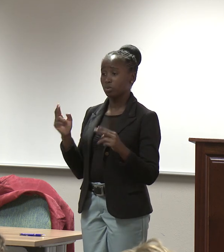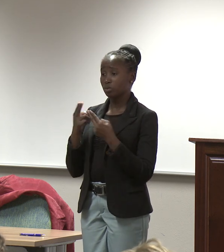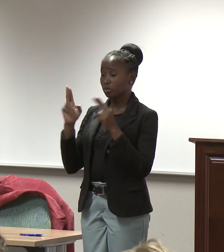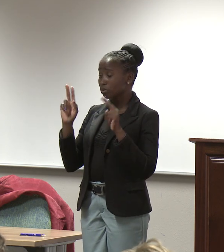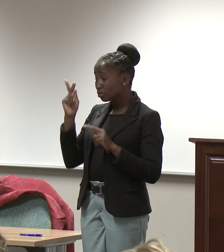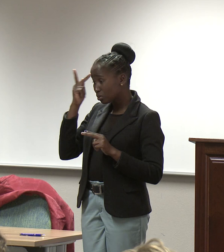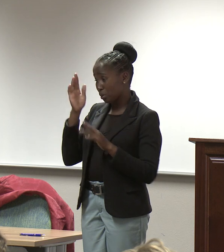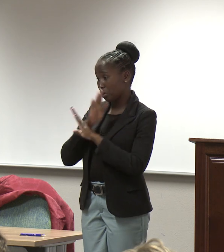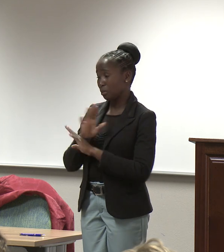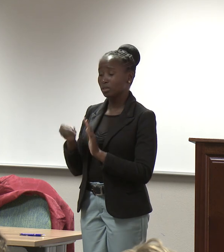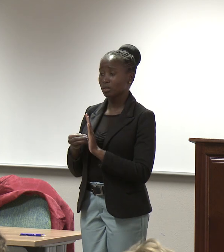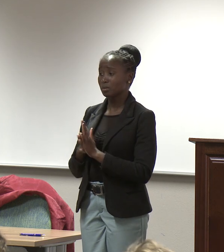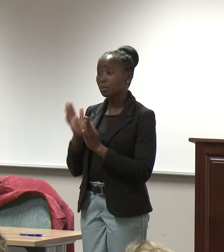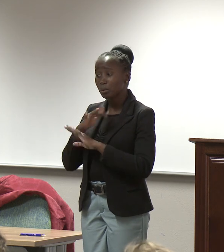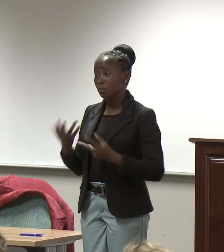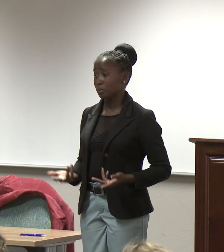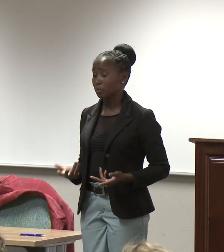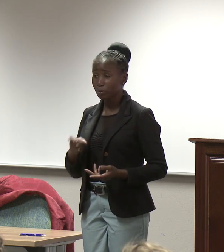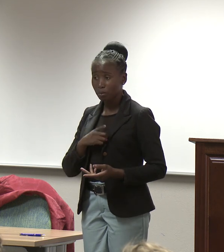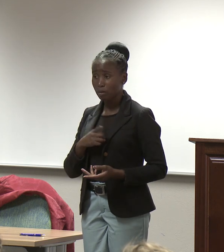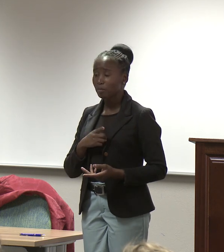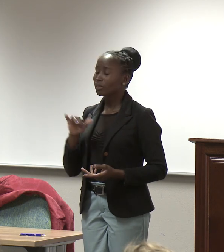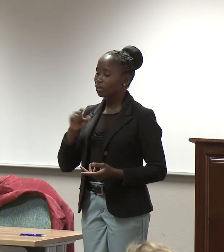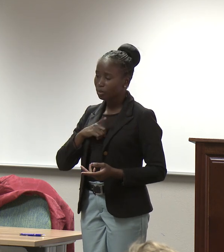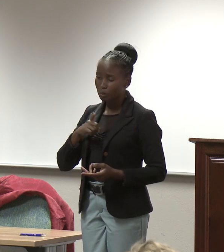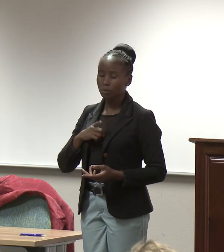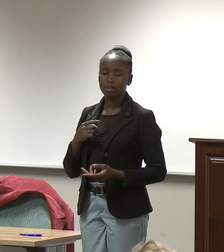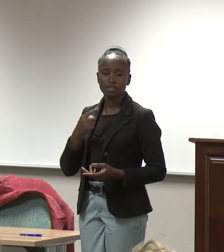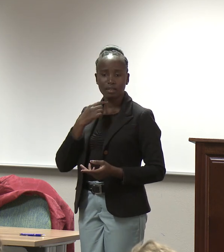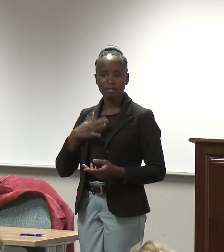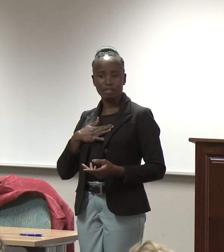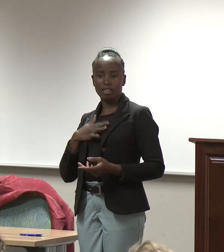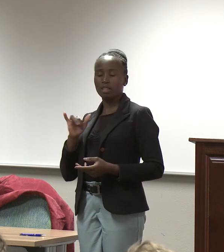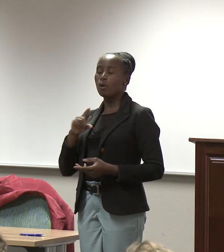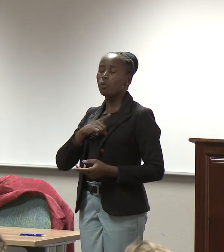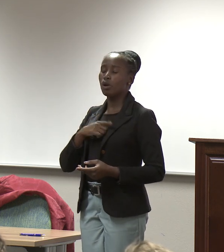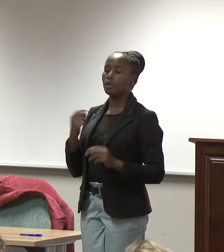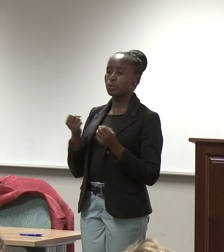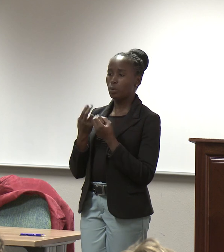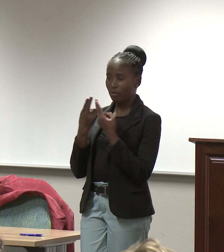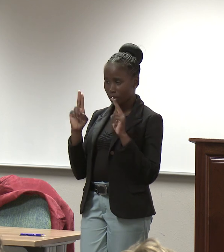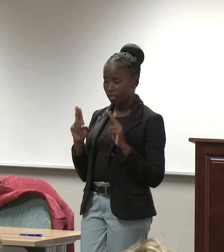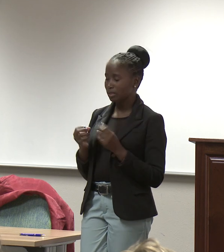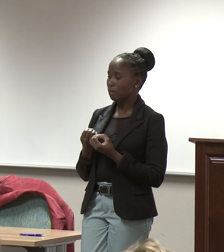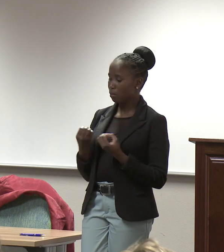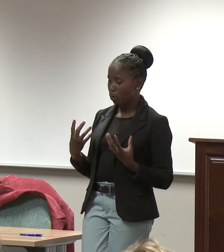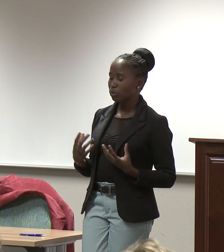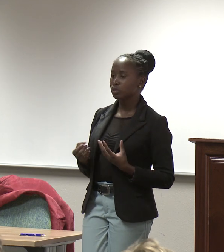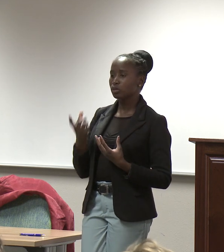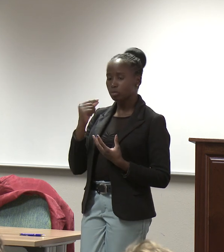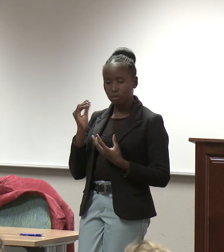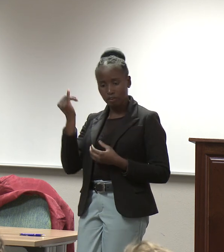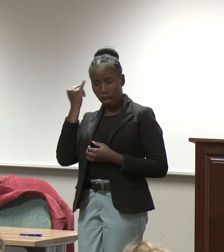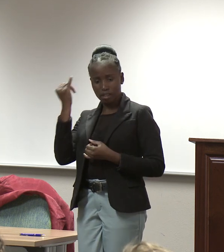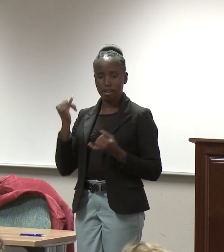under capitalism? That's what I resent most, because the university is the basis where we could have this quality idea.